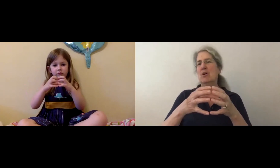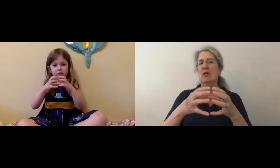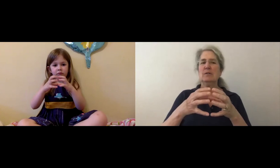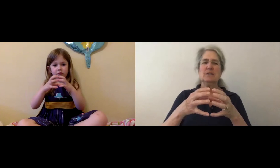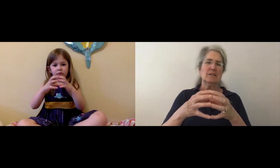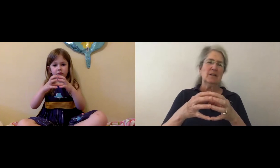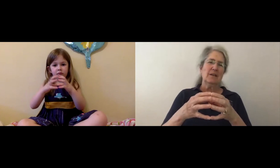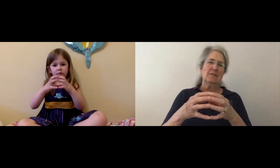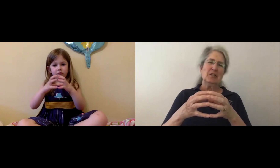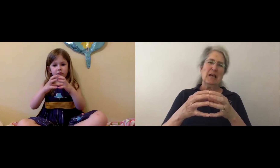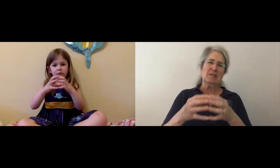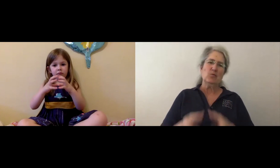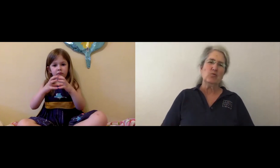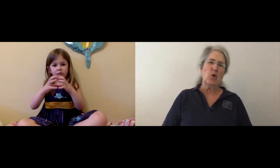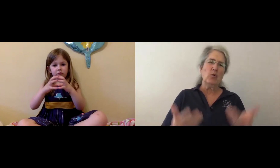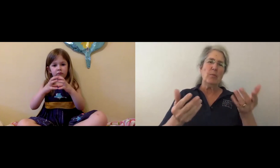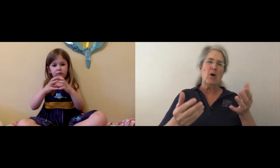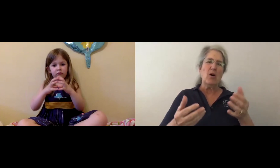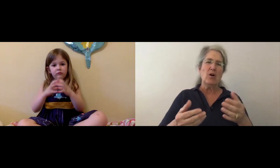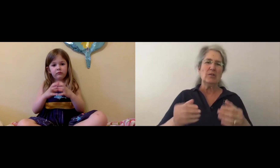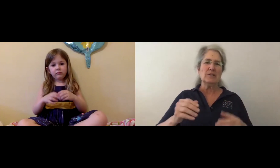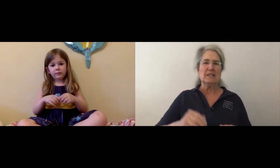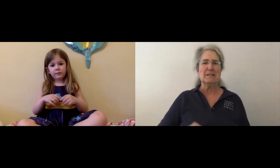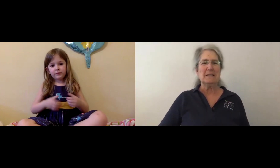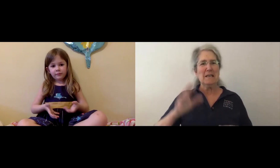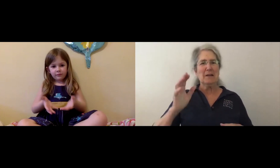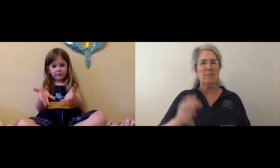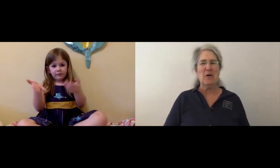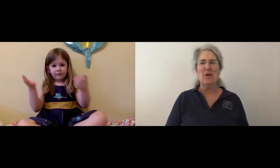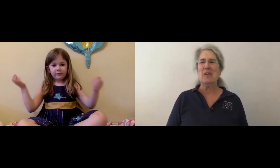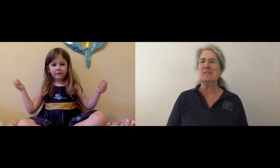Balls. She liked to roll balls and kick balls.